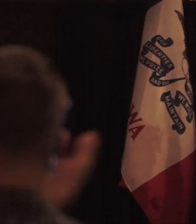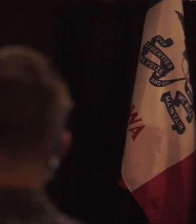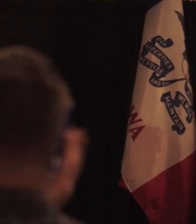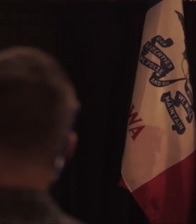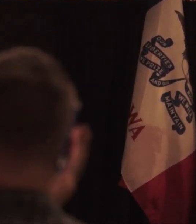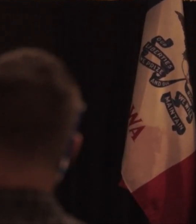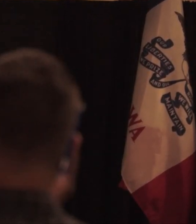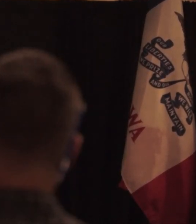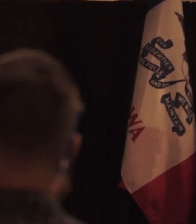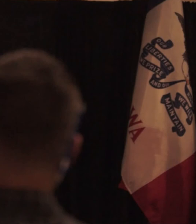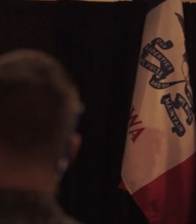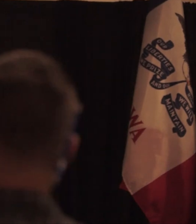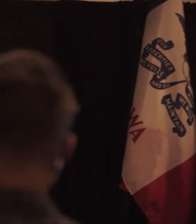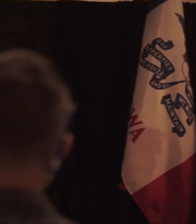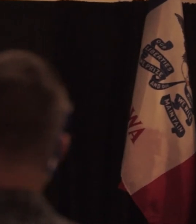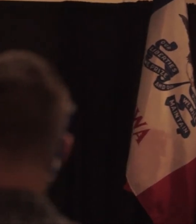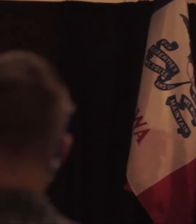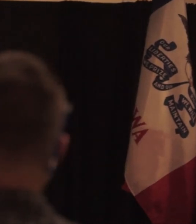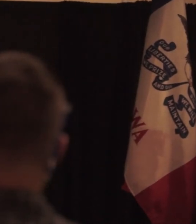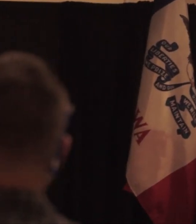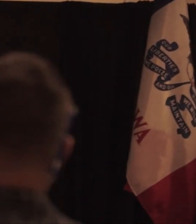Sorry, Rob, I went over. I know.